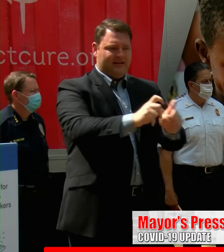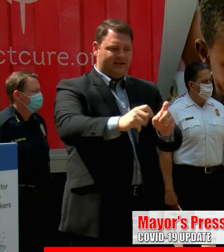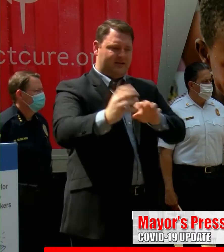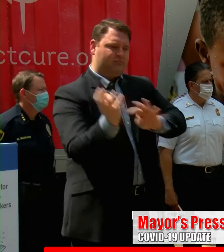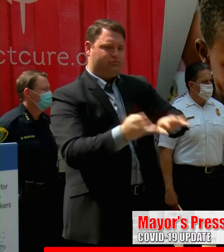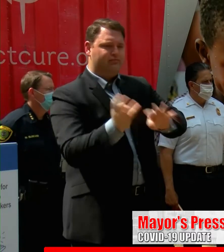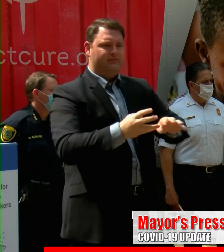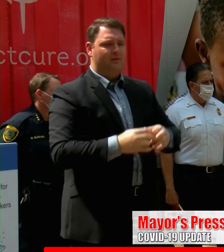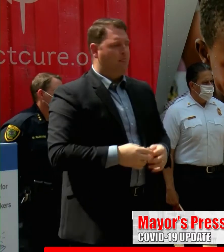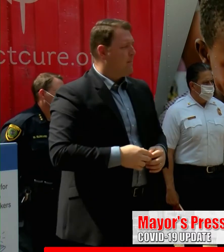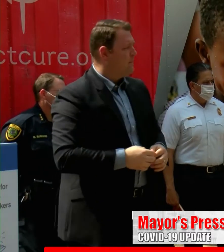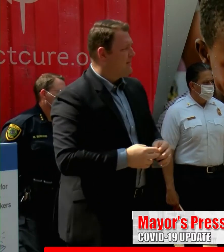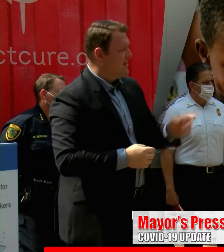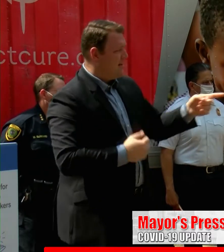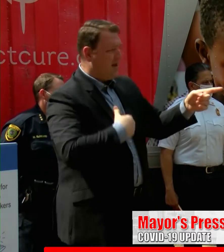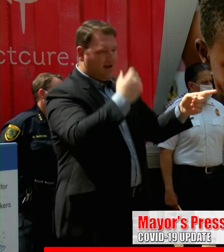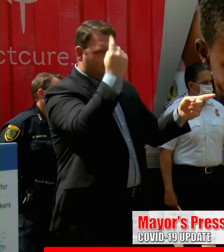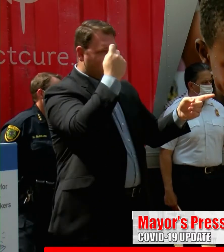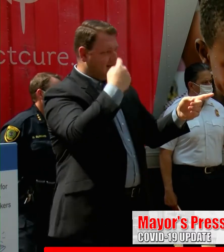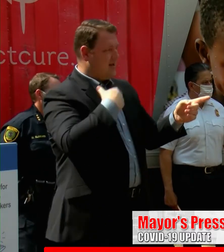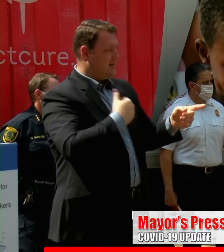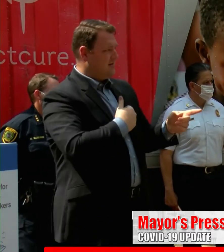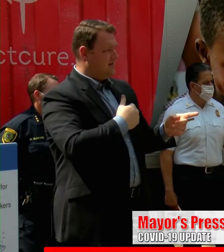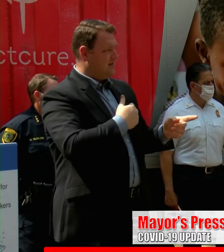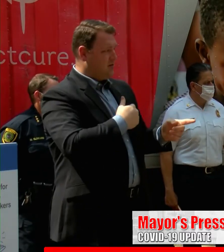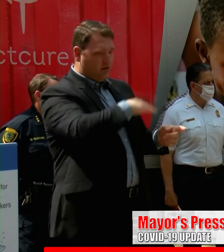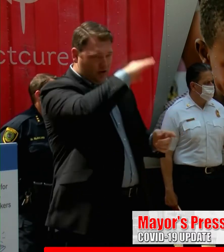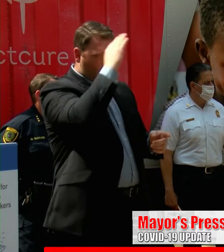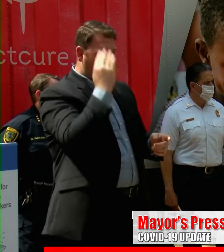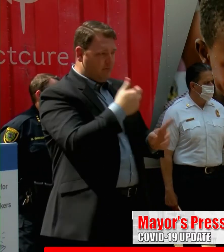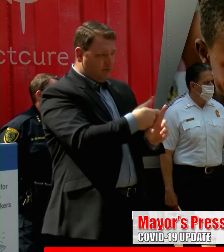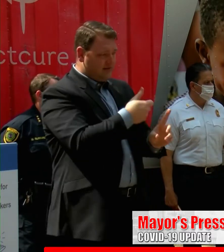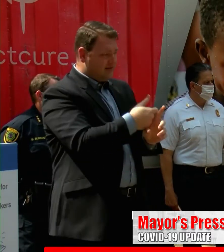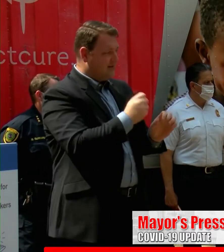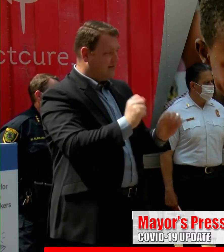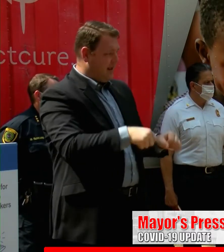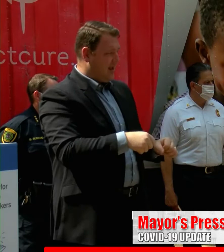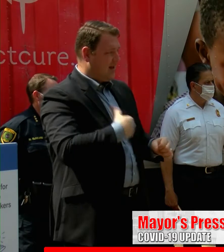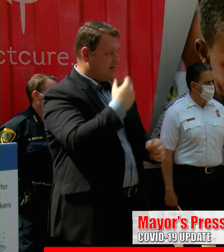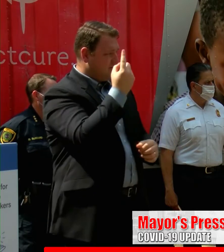wipe or anything, Mayor, because it's hot outside, I get it. I'm going to get this other question here in a moment.